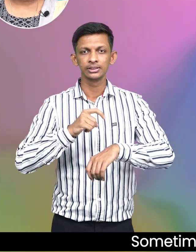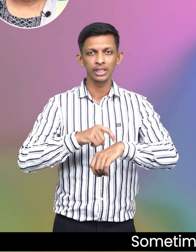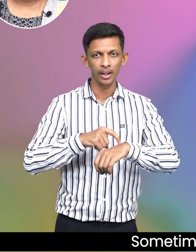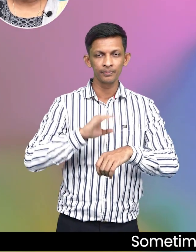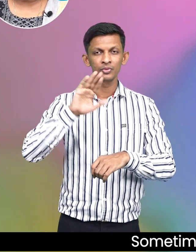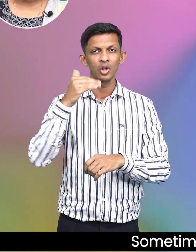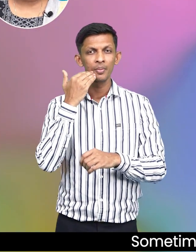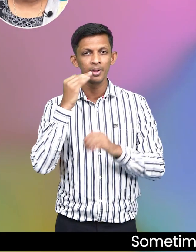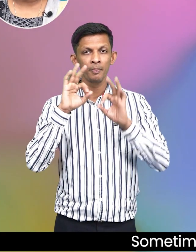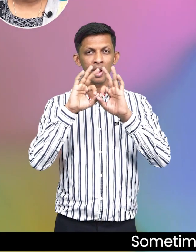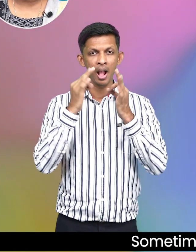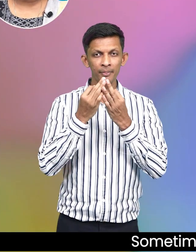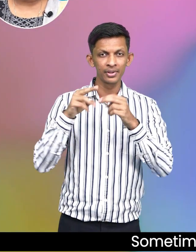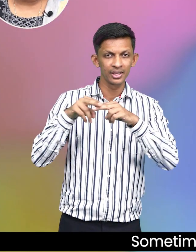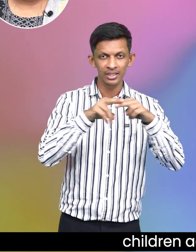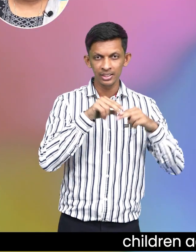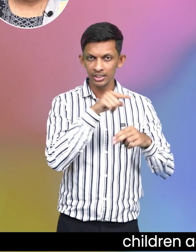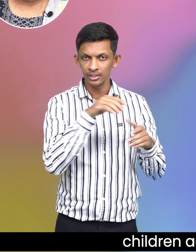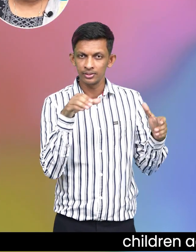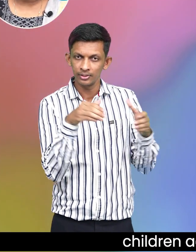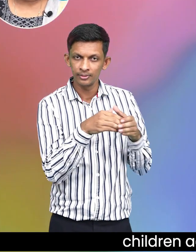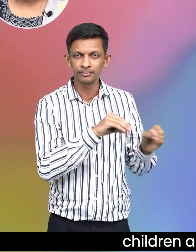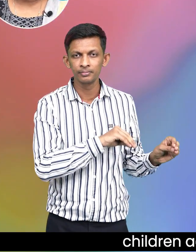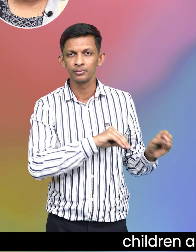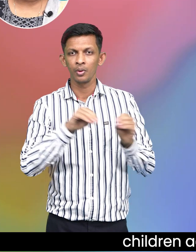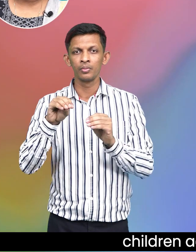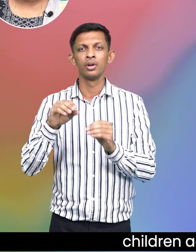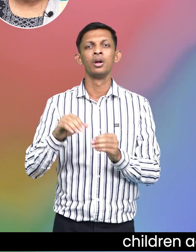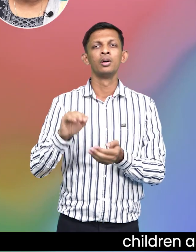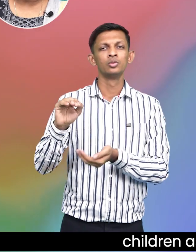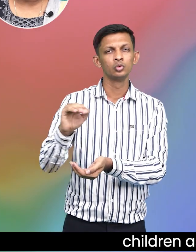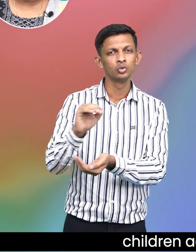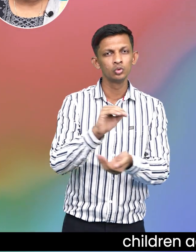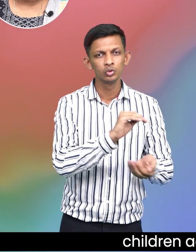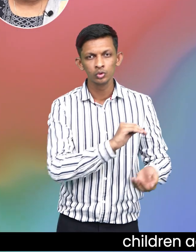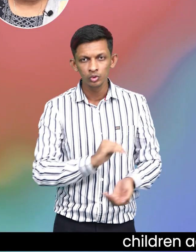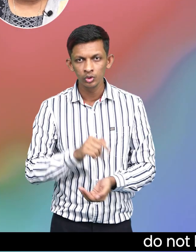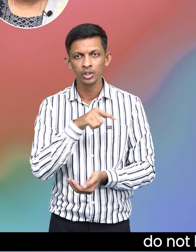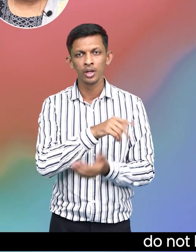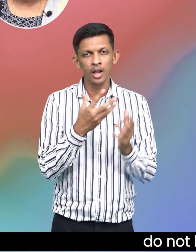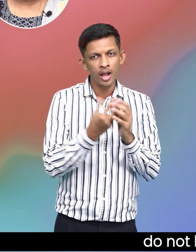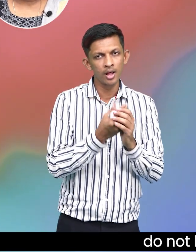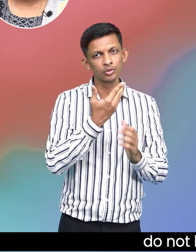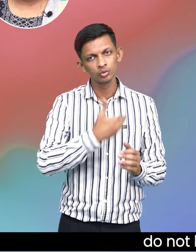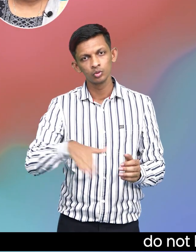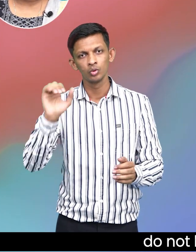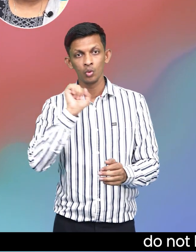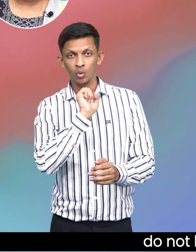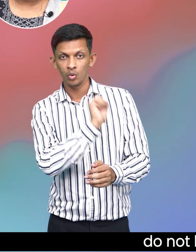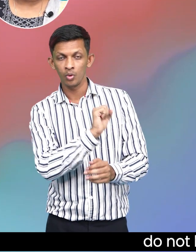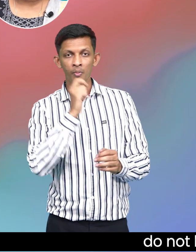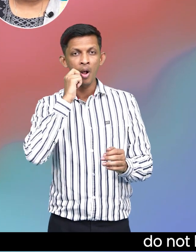Sometimes, when families migrate, children accompanying their parents do not have